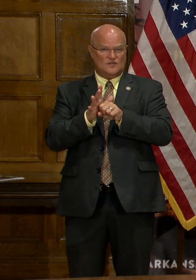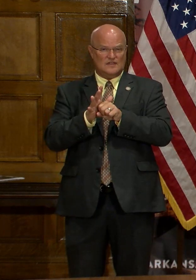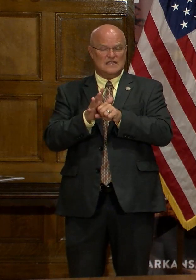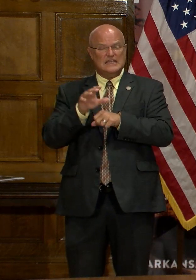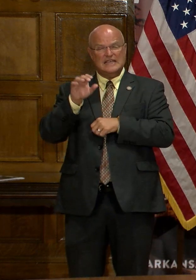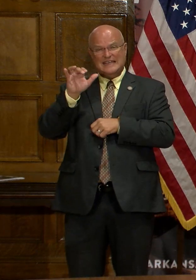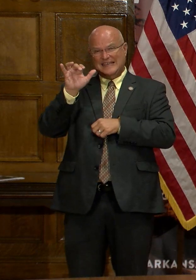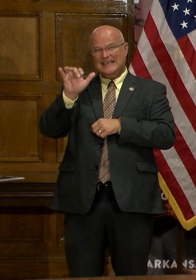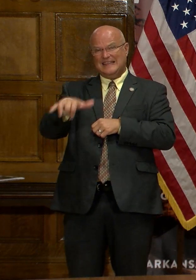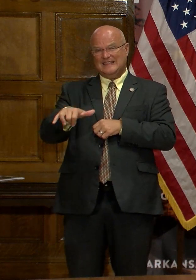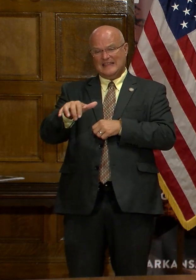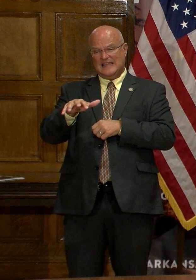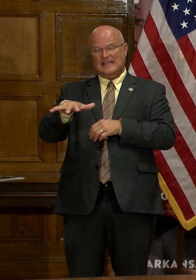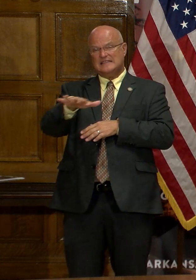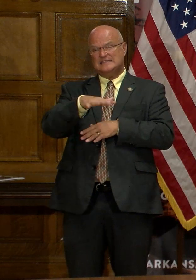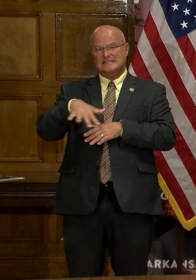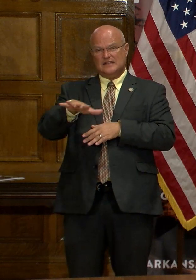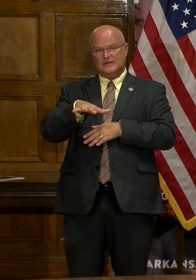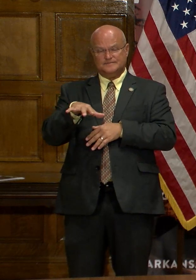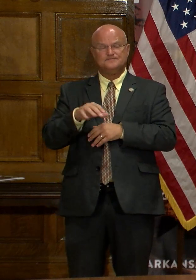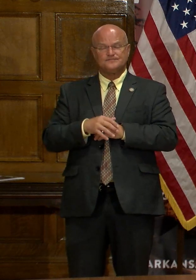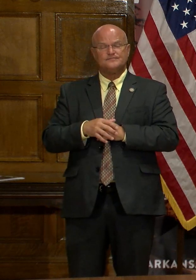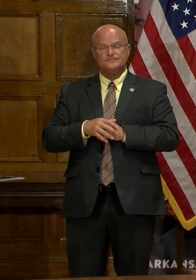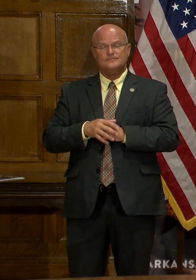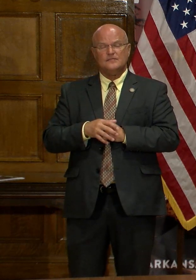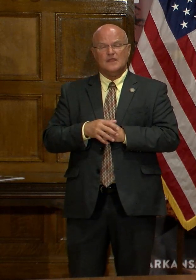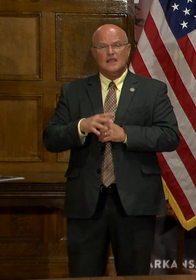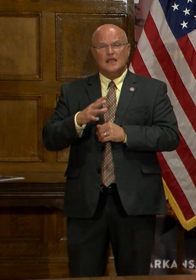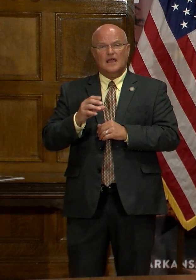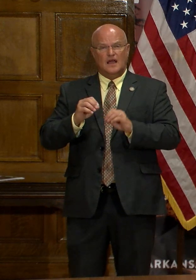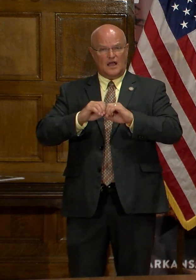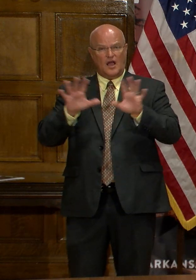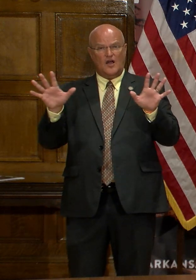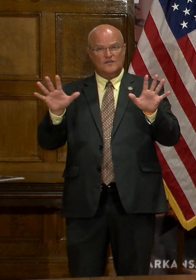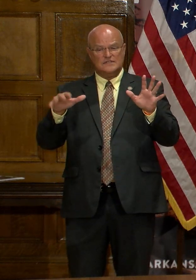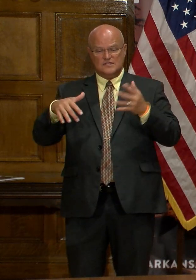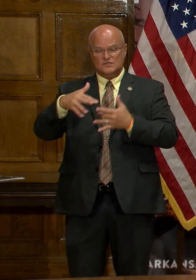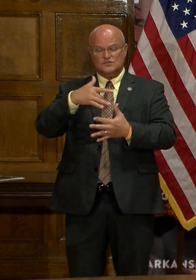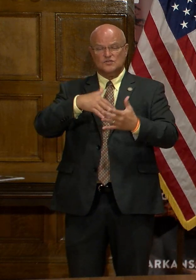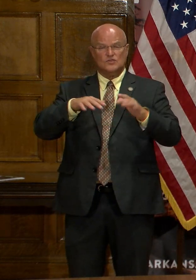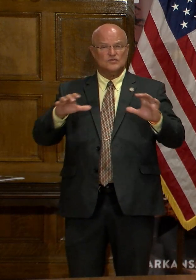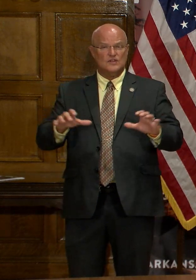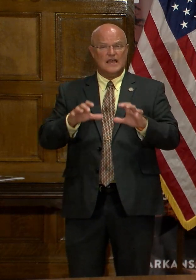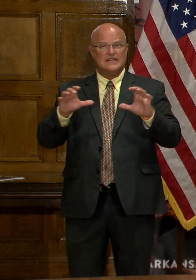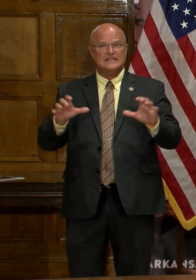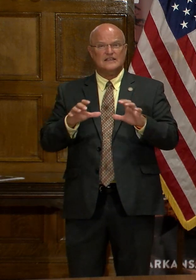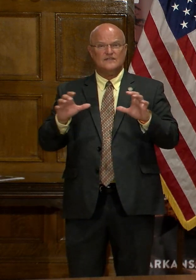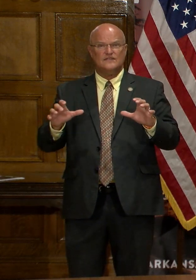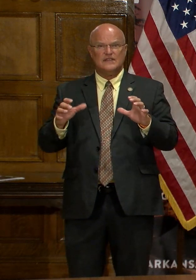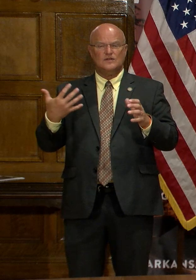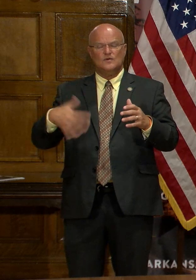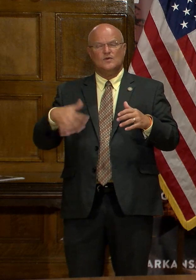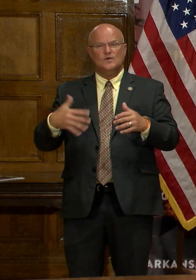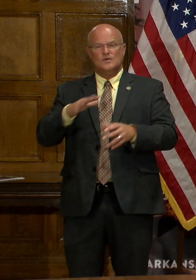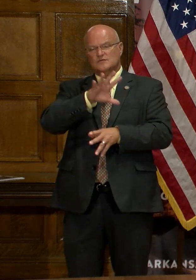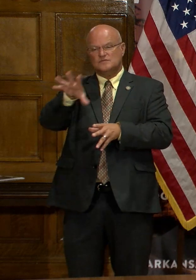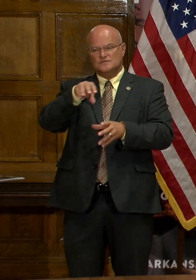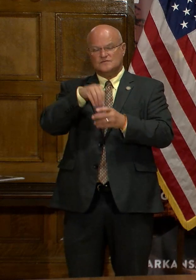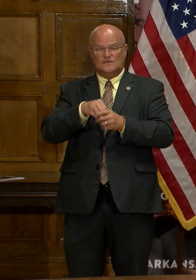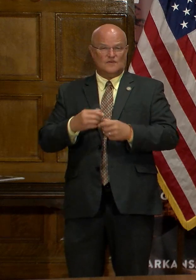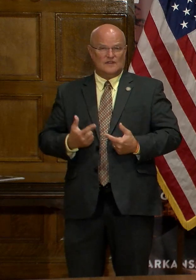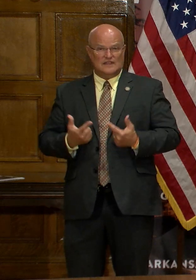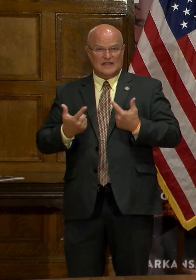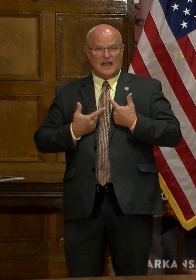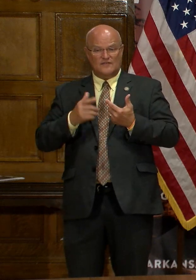in that setting. And obviously social activities is a big part of life